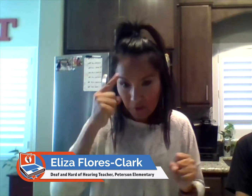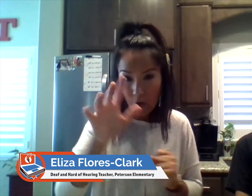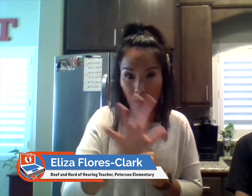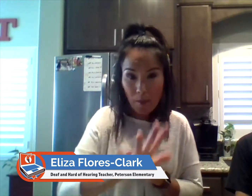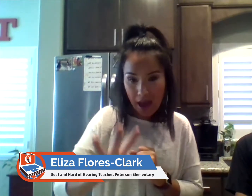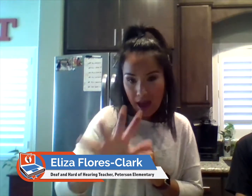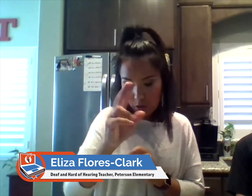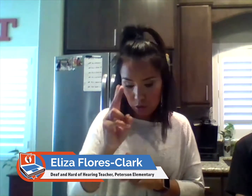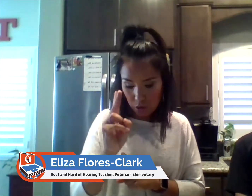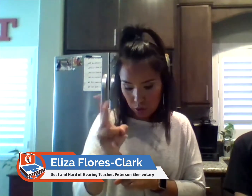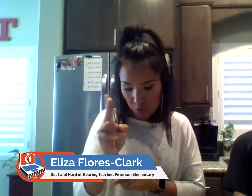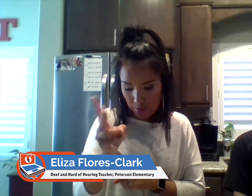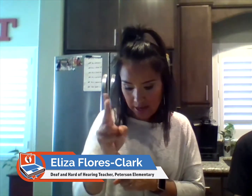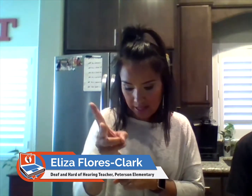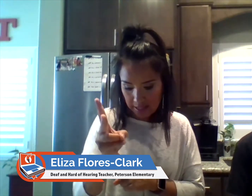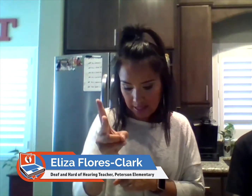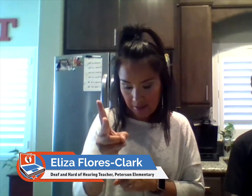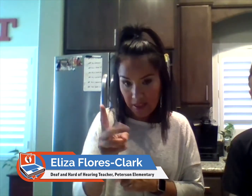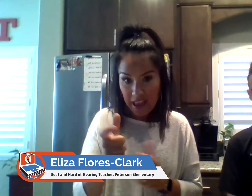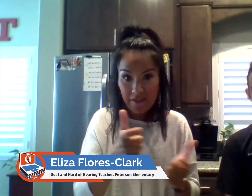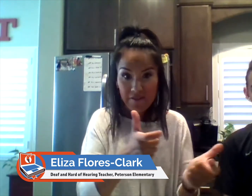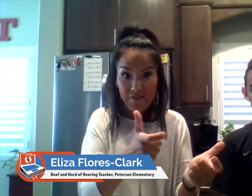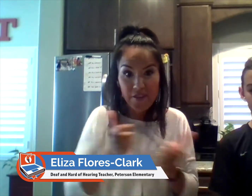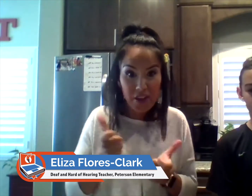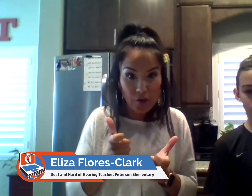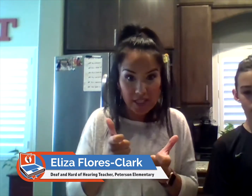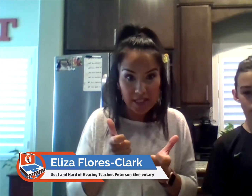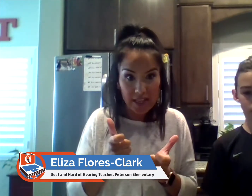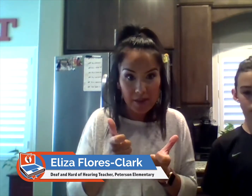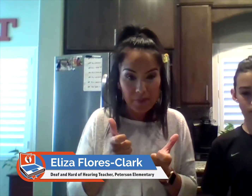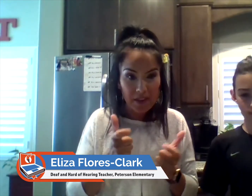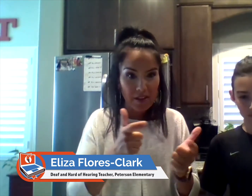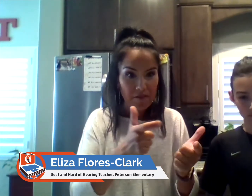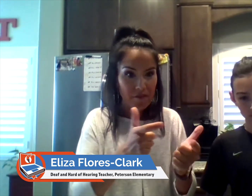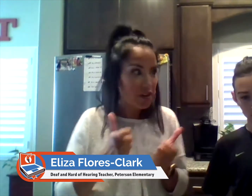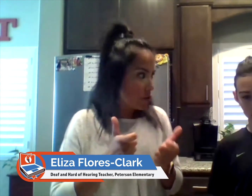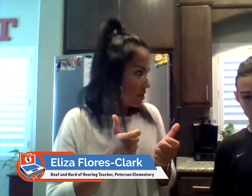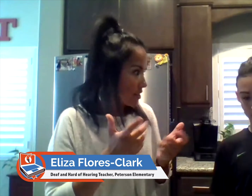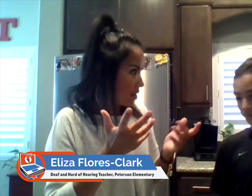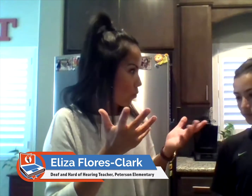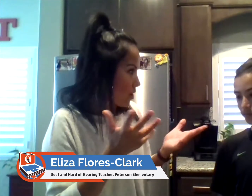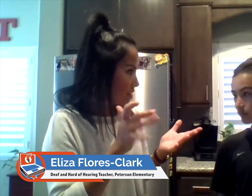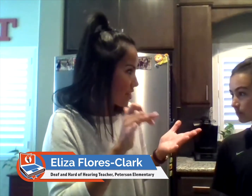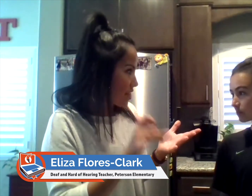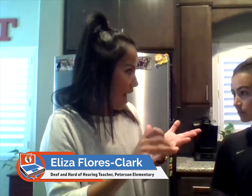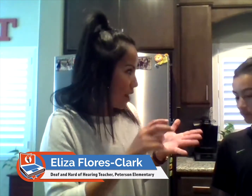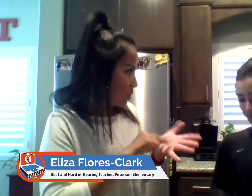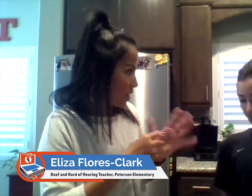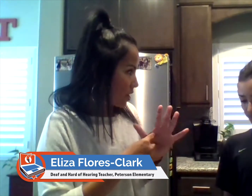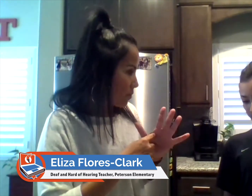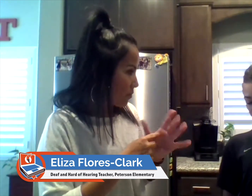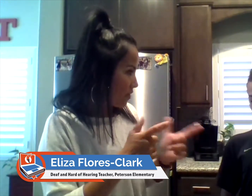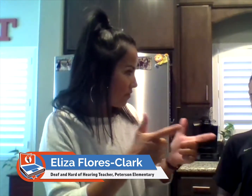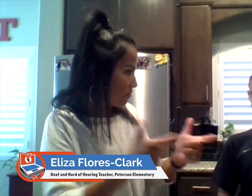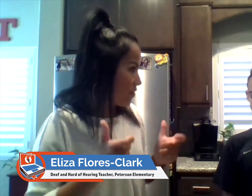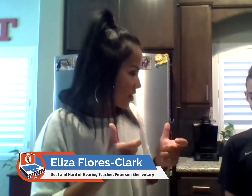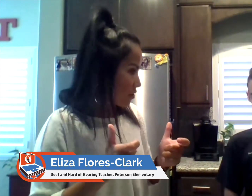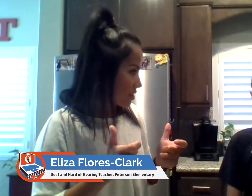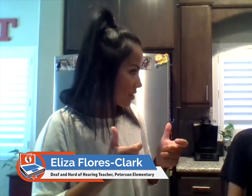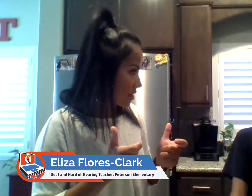For about 2 minutes, vigorously. Vigorously. What does that mean? Vigorously. I